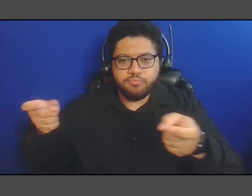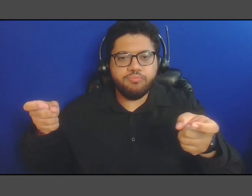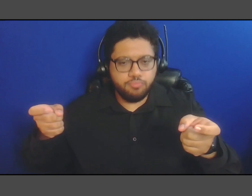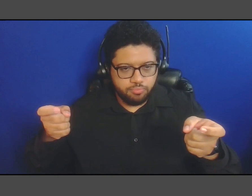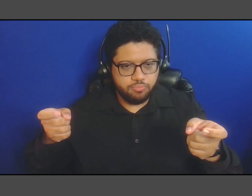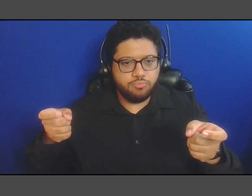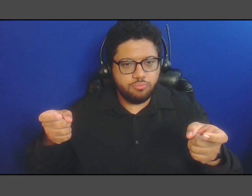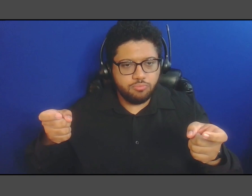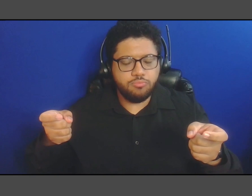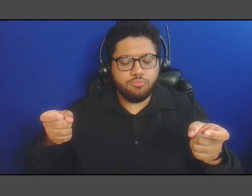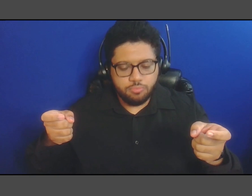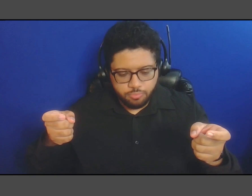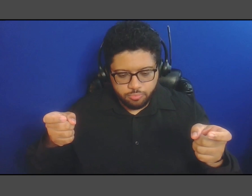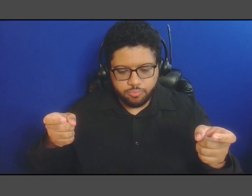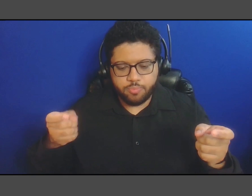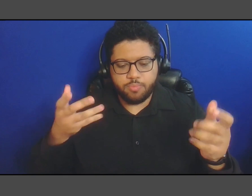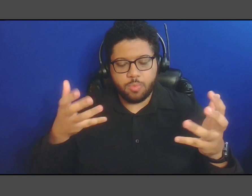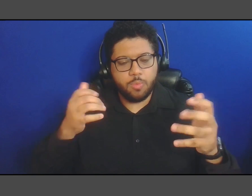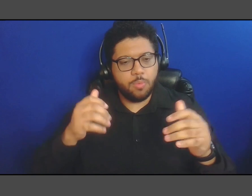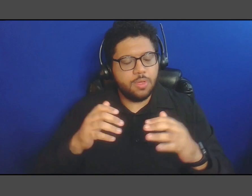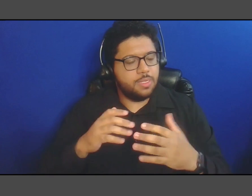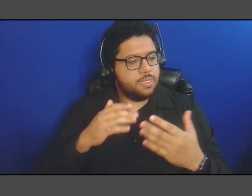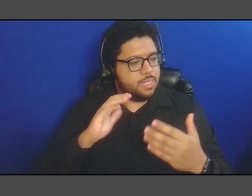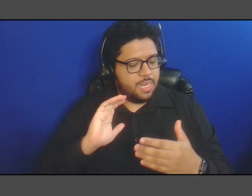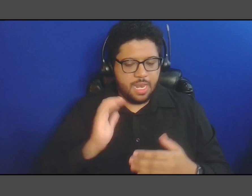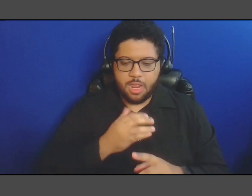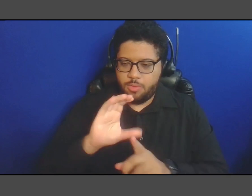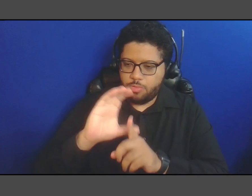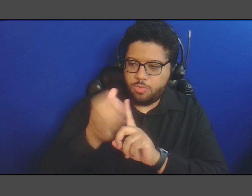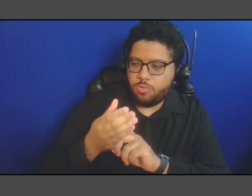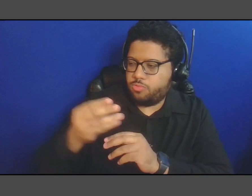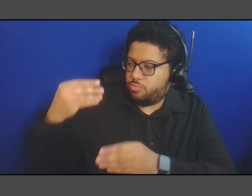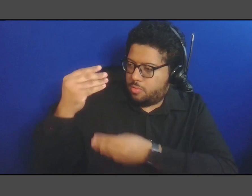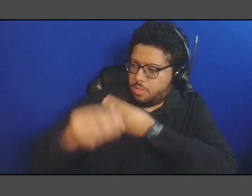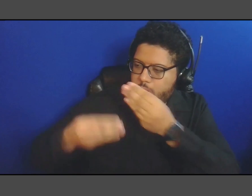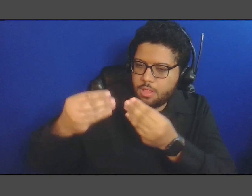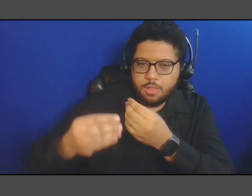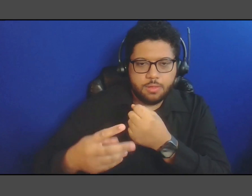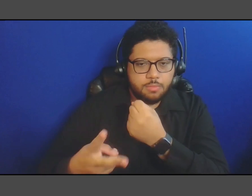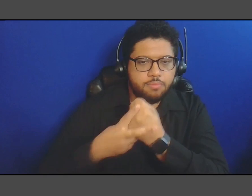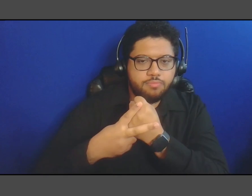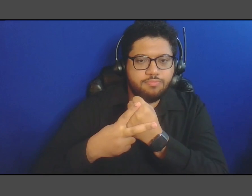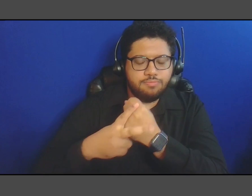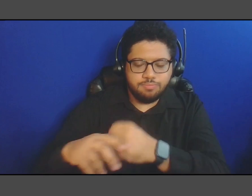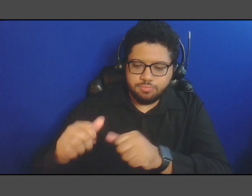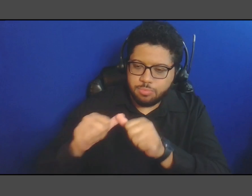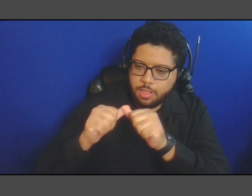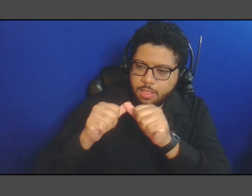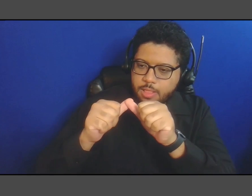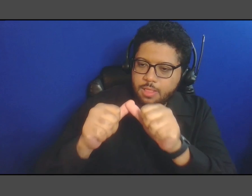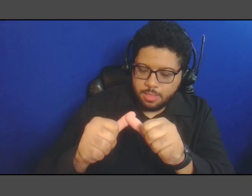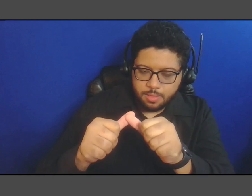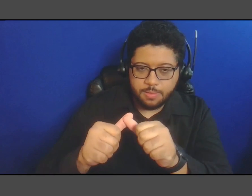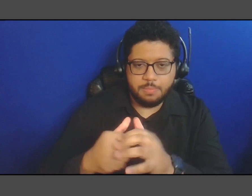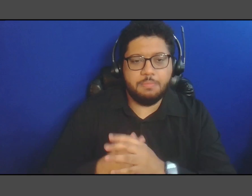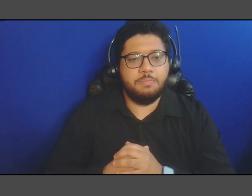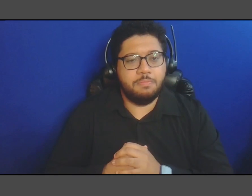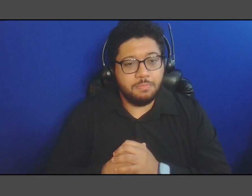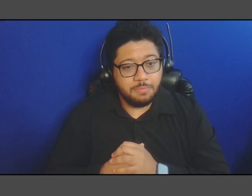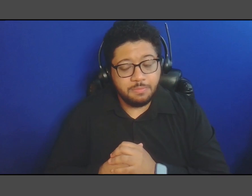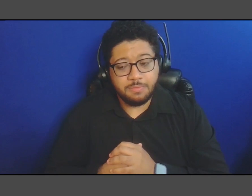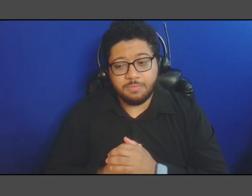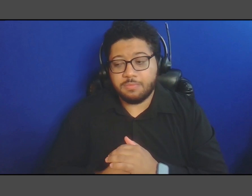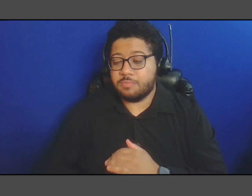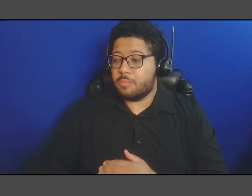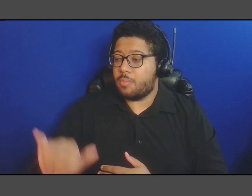preserve our cultural heritage for the American people. We also have the obligation to uphold our trust